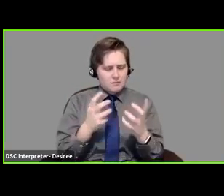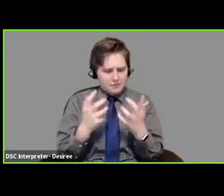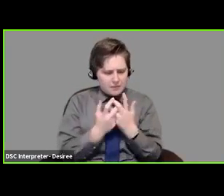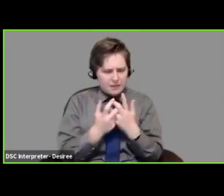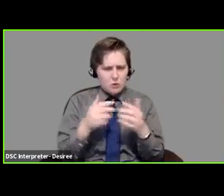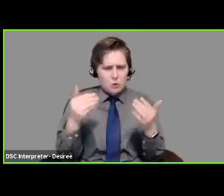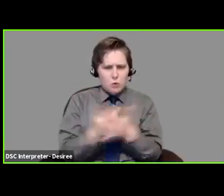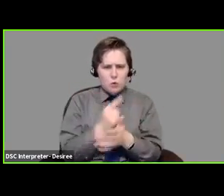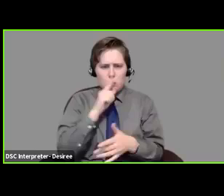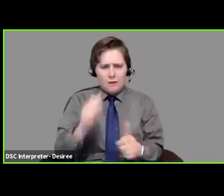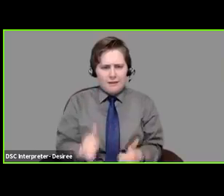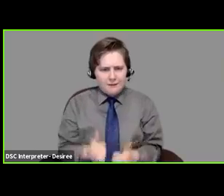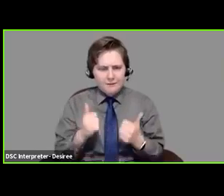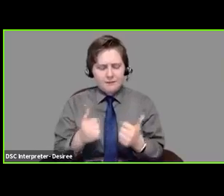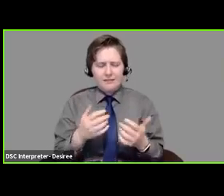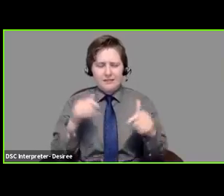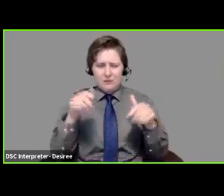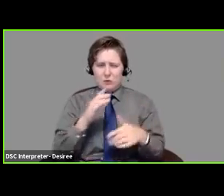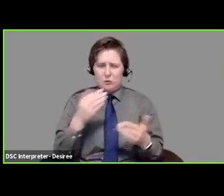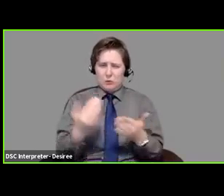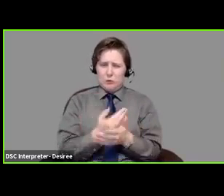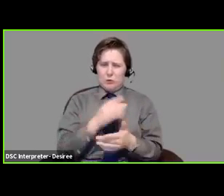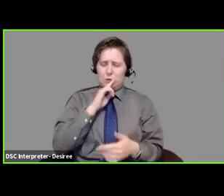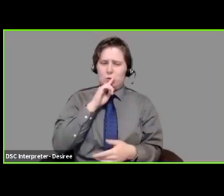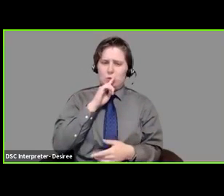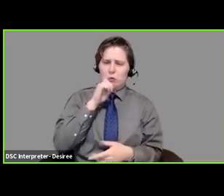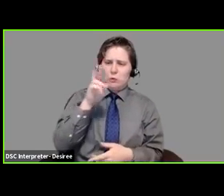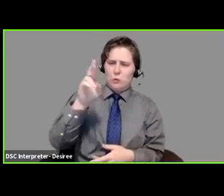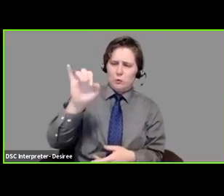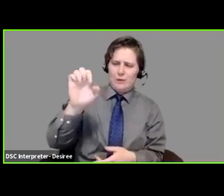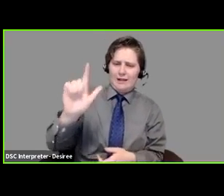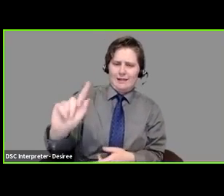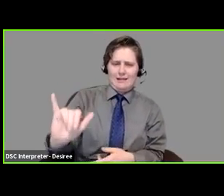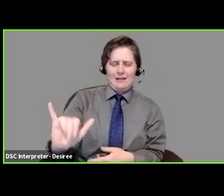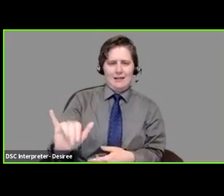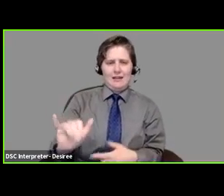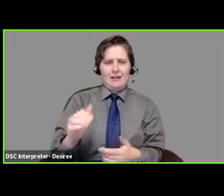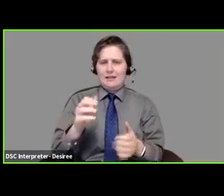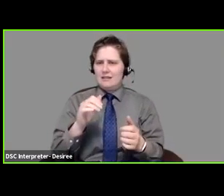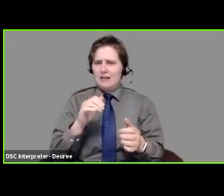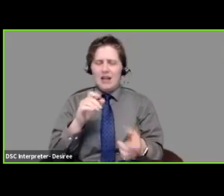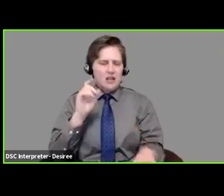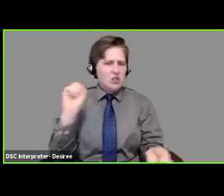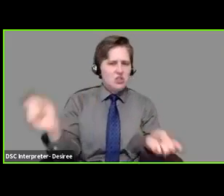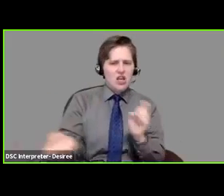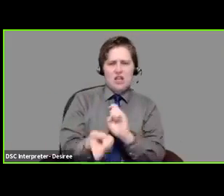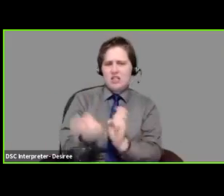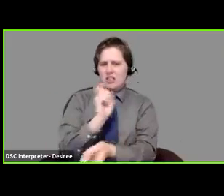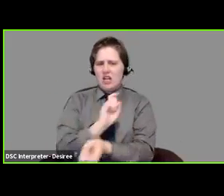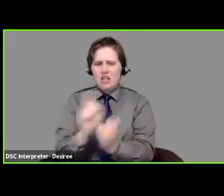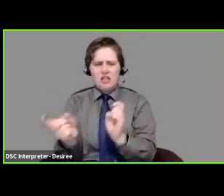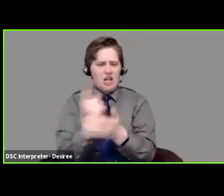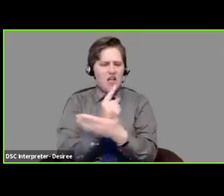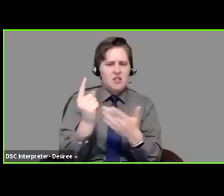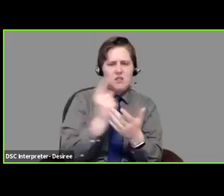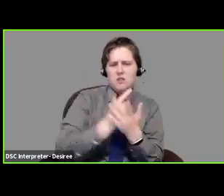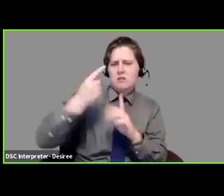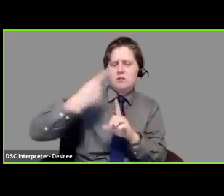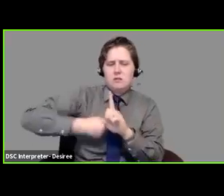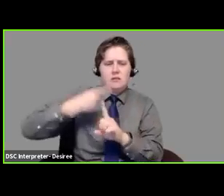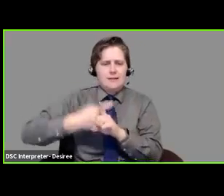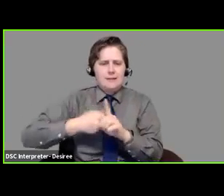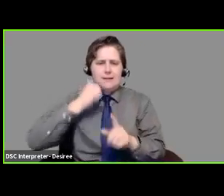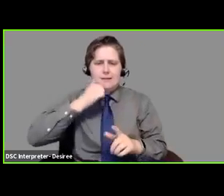And unfortunately, the new reality is not firmed up yet. Every week and every month, things change. And that's caused a lot